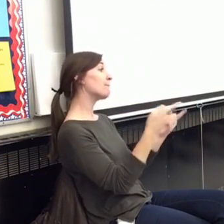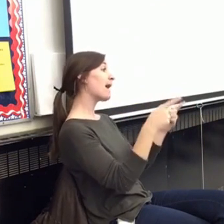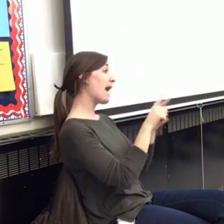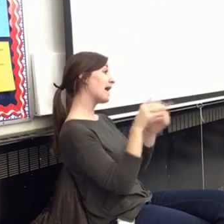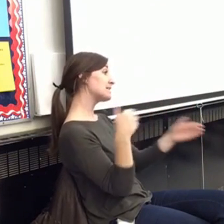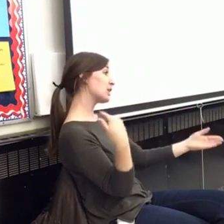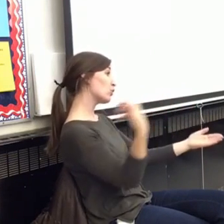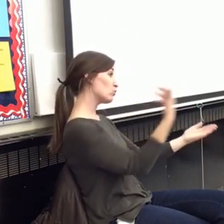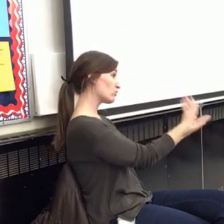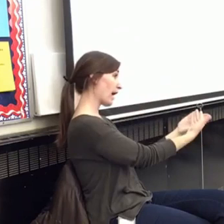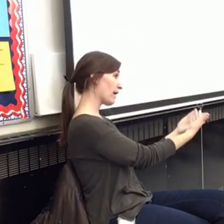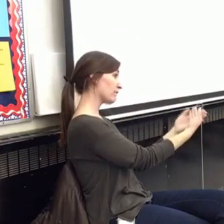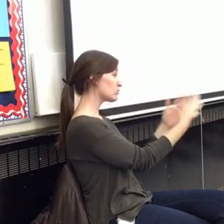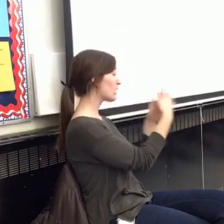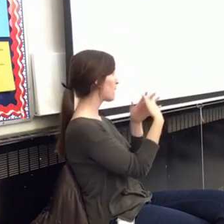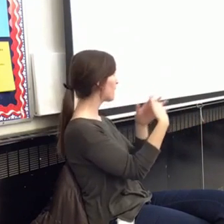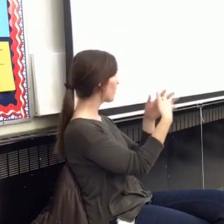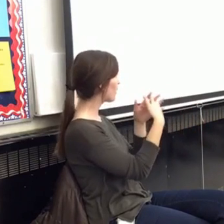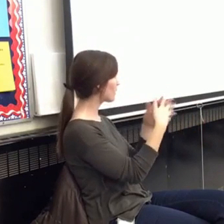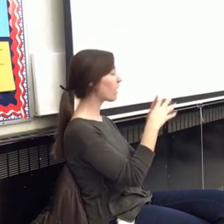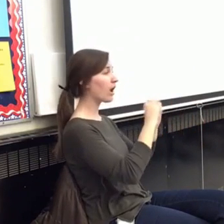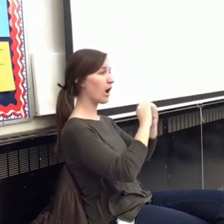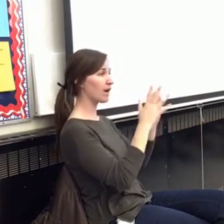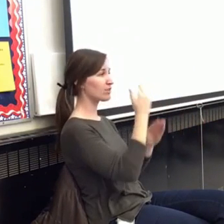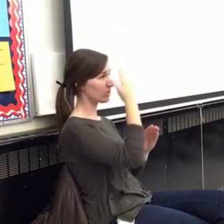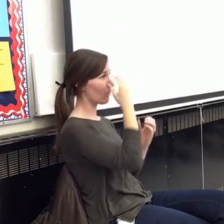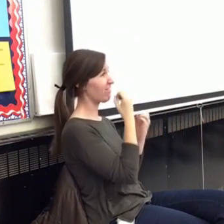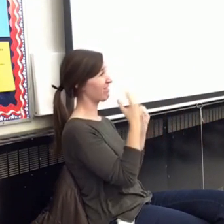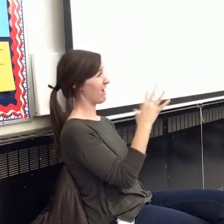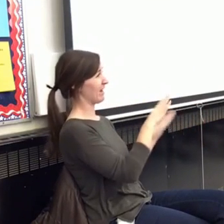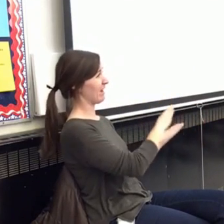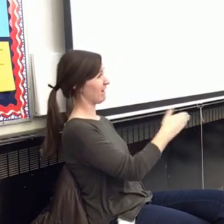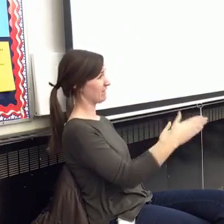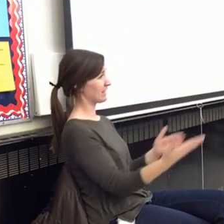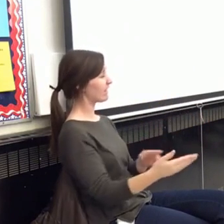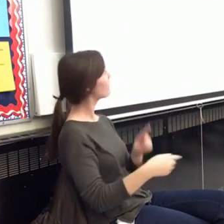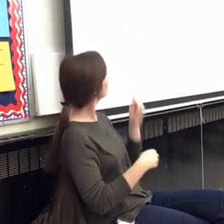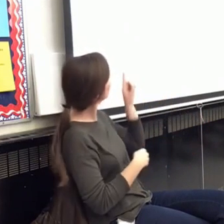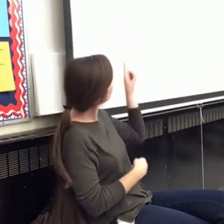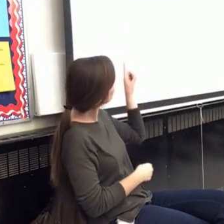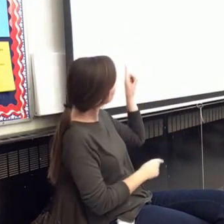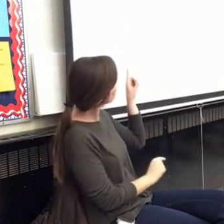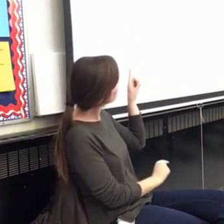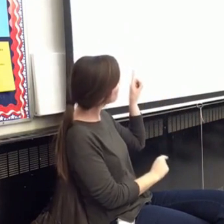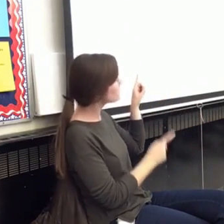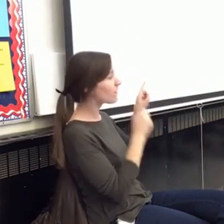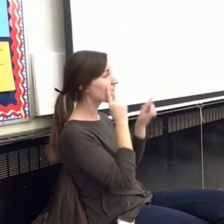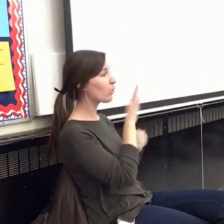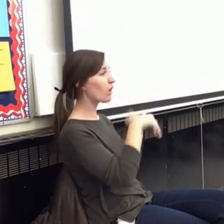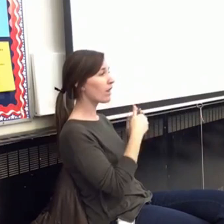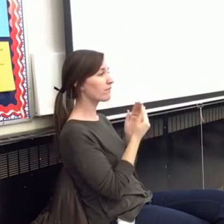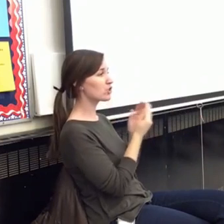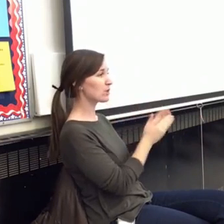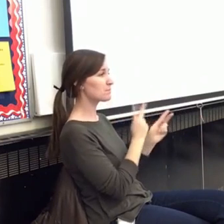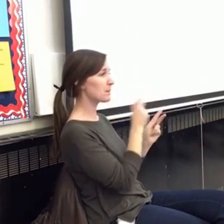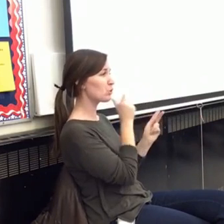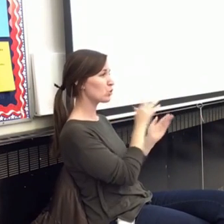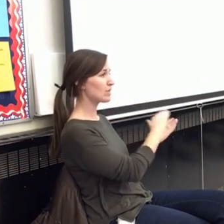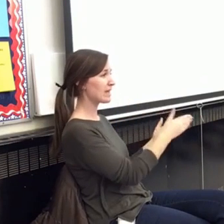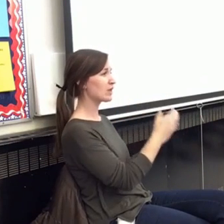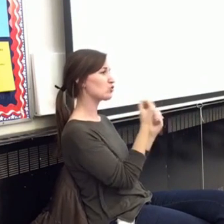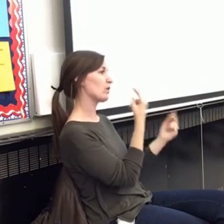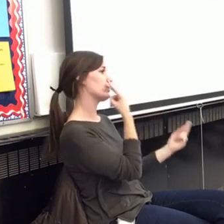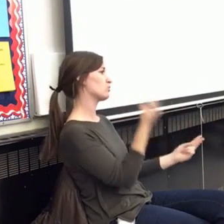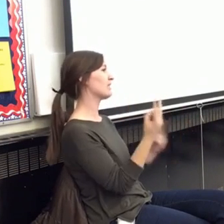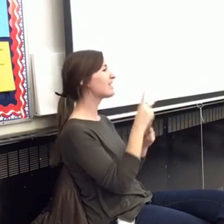though, obviously we know there's going to be a lot of death. This is a memorial to the Coffin Ship. This is in Ireland. If you notice, this is supposed to portray